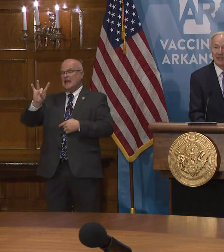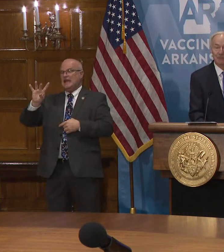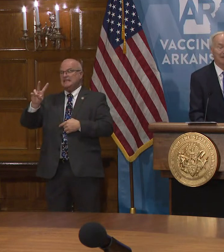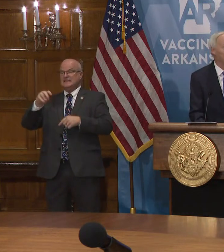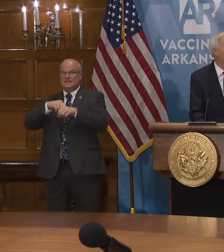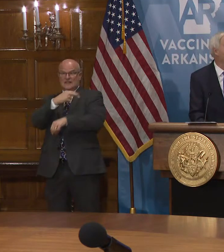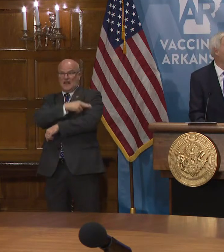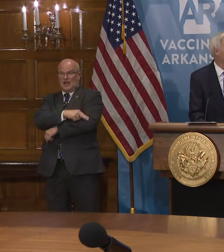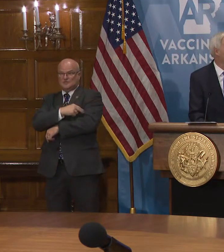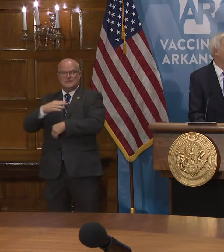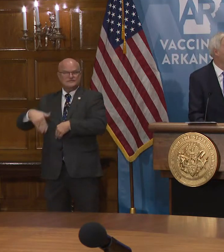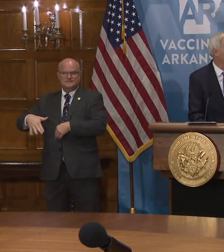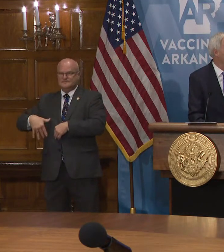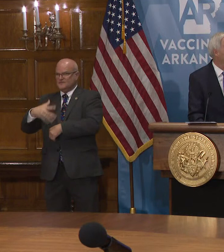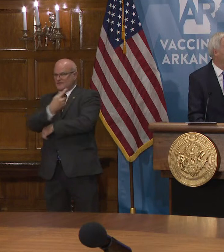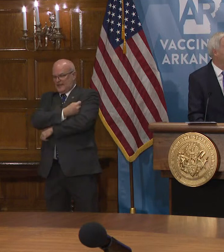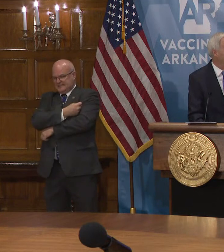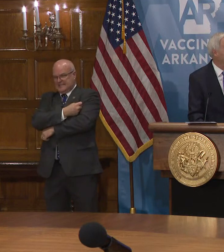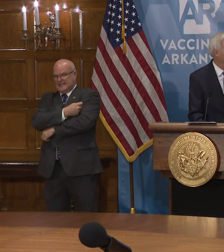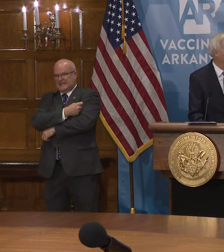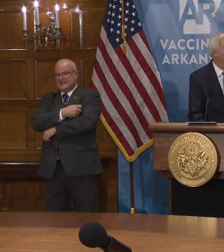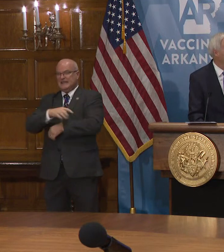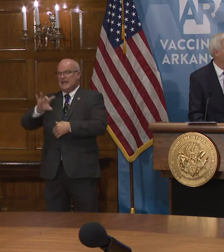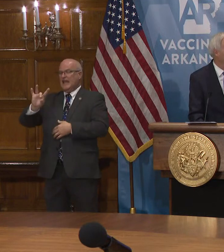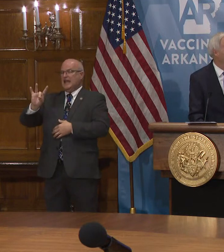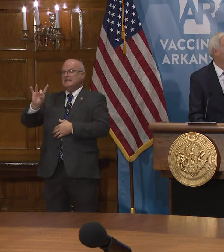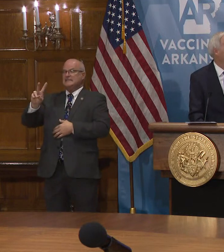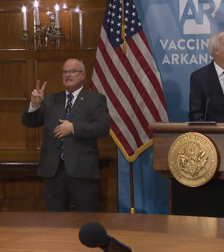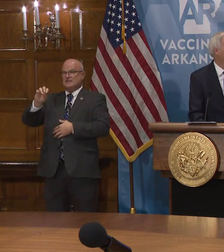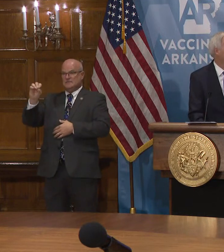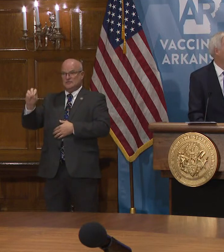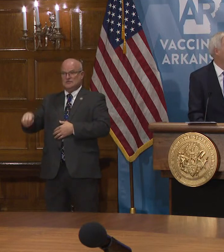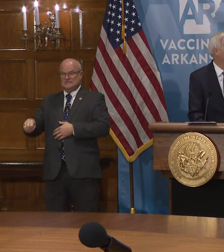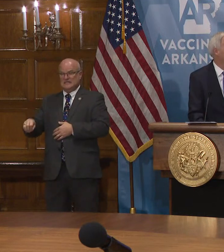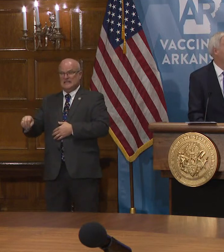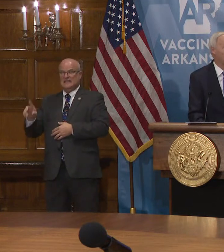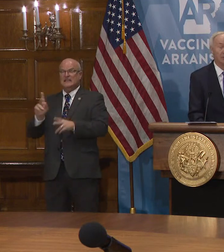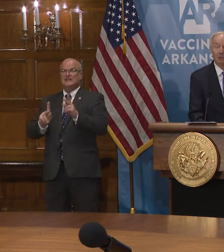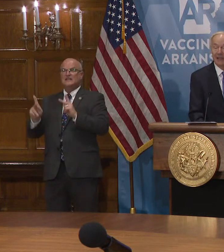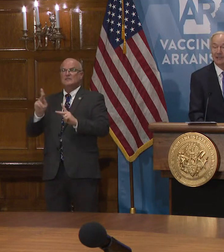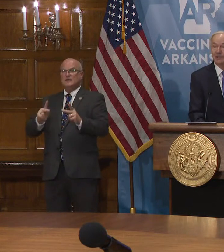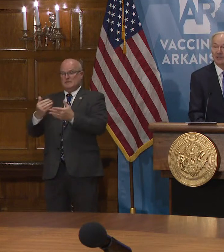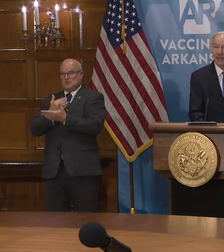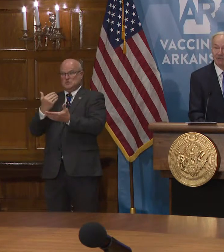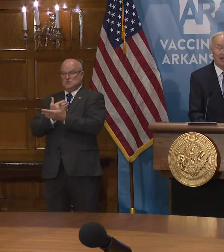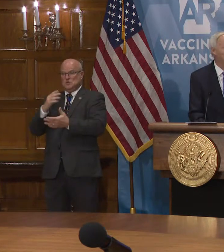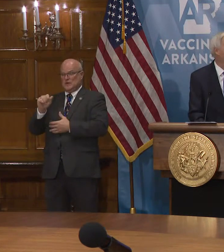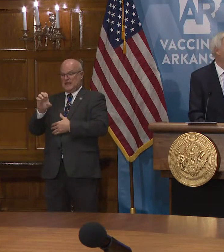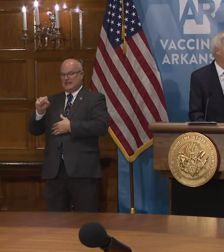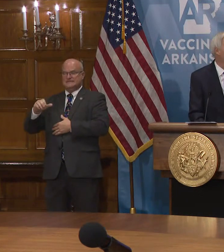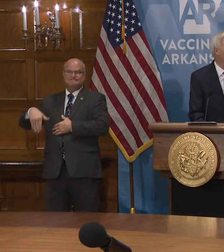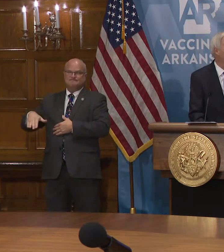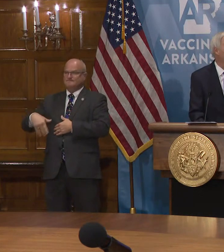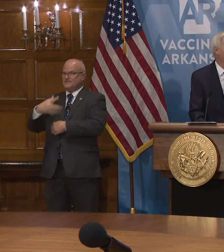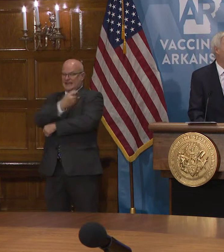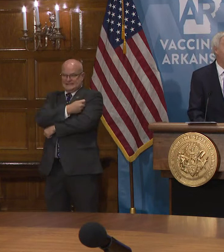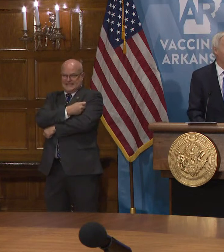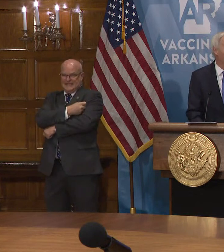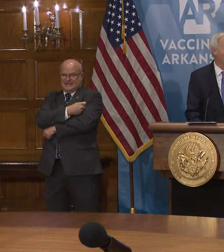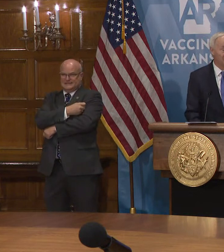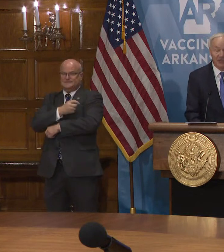those in the hospital have not been vaccinated. 87% of those new cases have not been